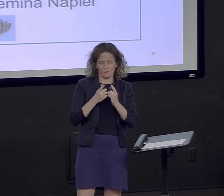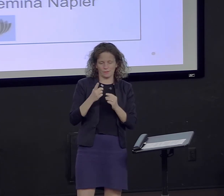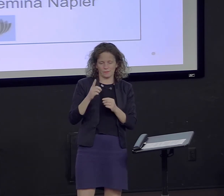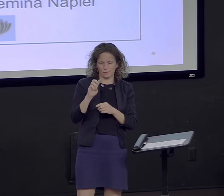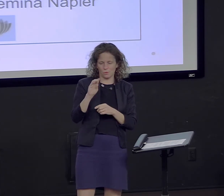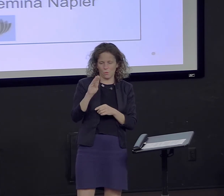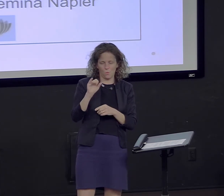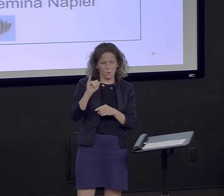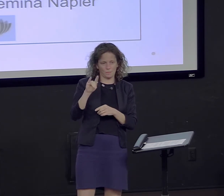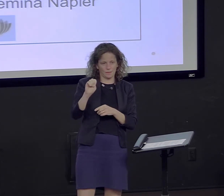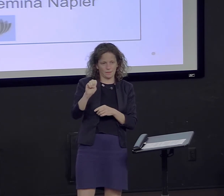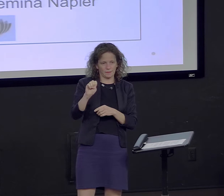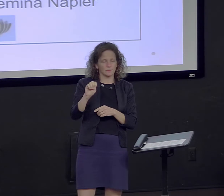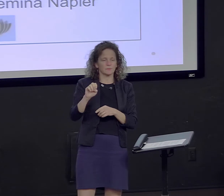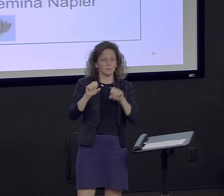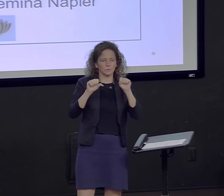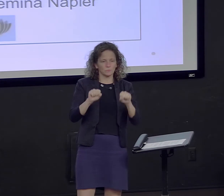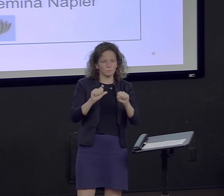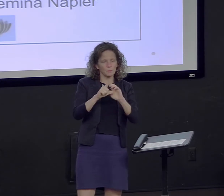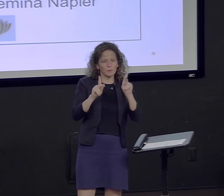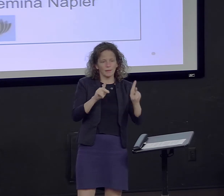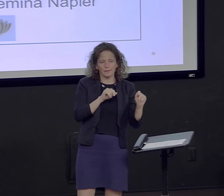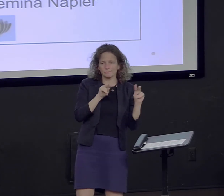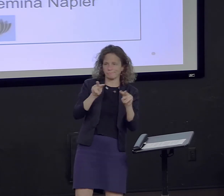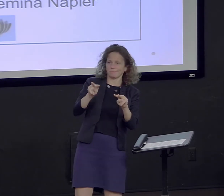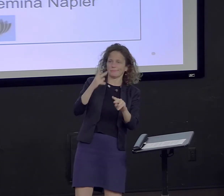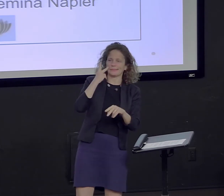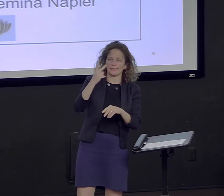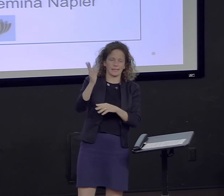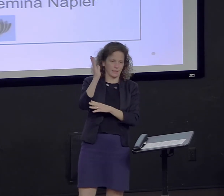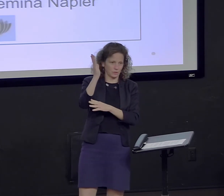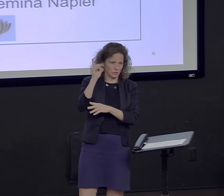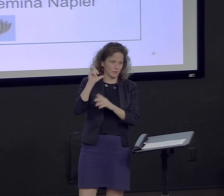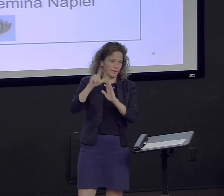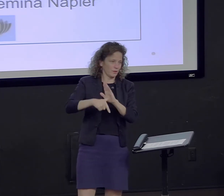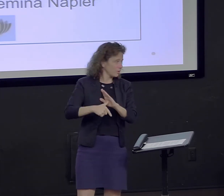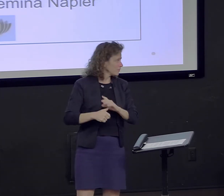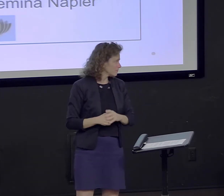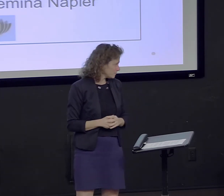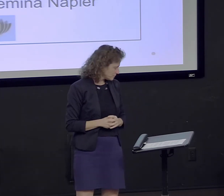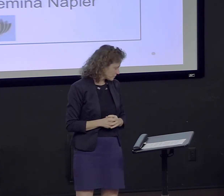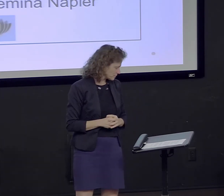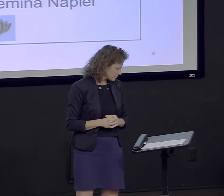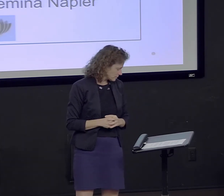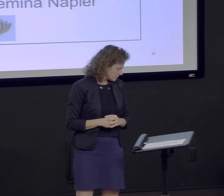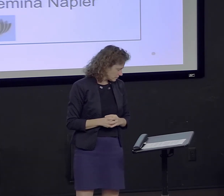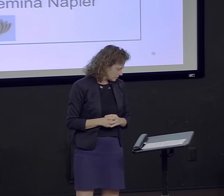this lecture on video. You can find it on our website at a later date.